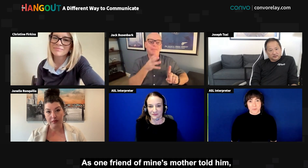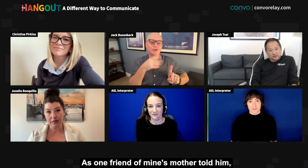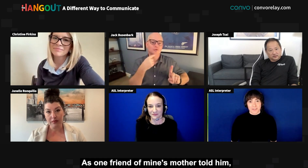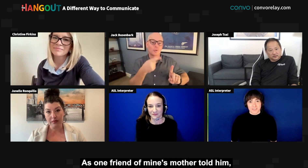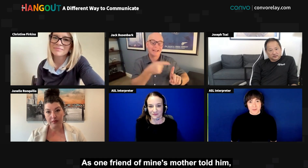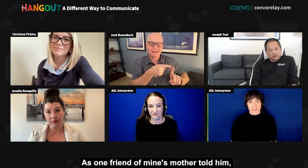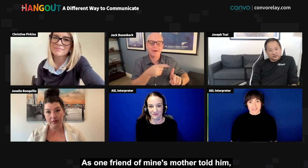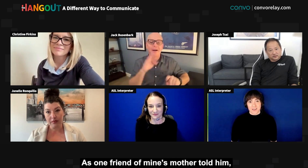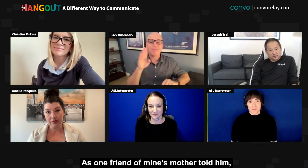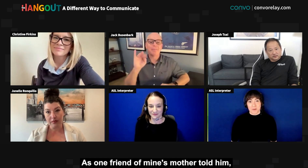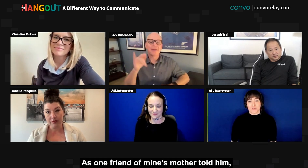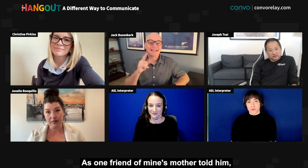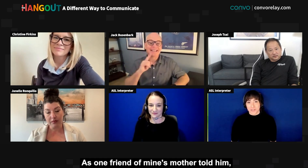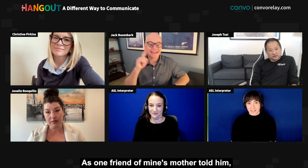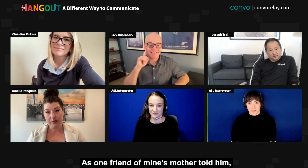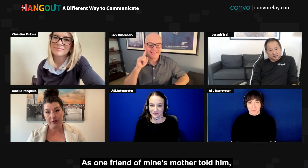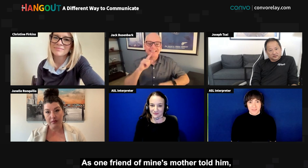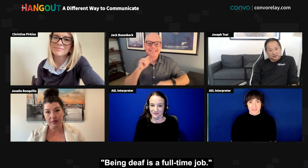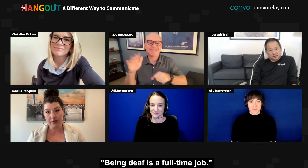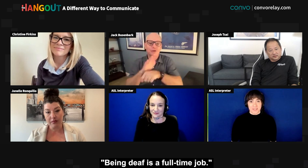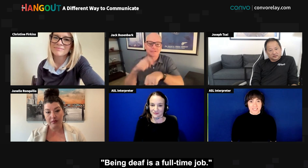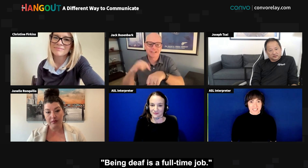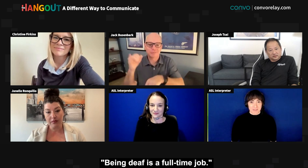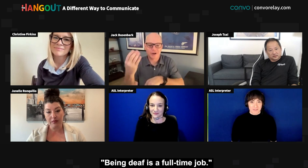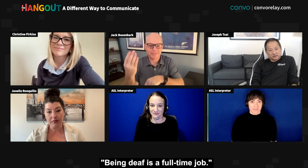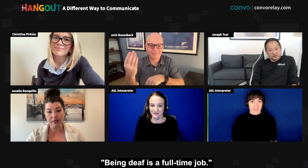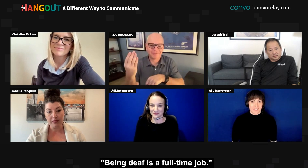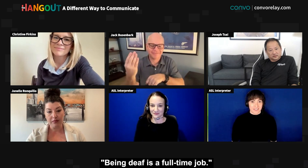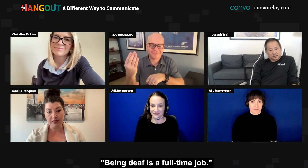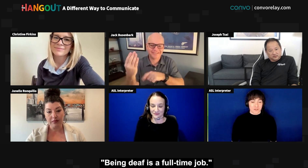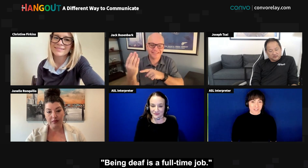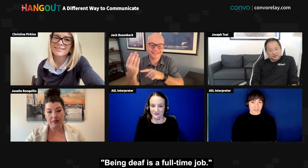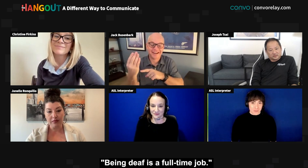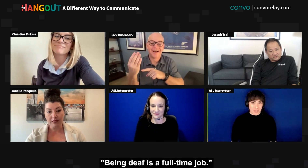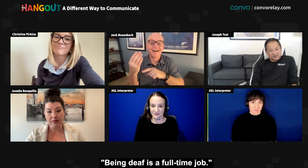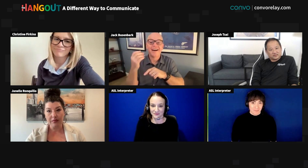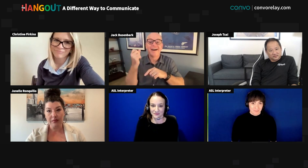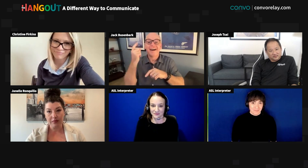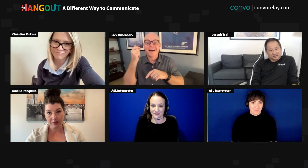friend of mine's mother told him, being deaf is a full-time job.